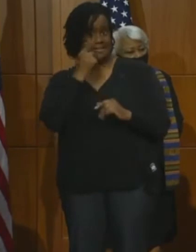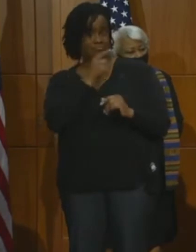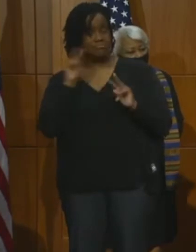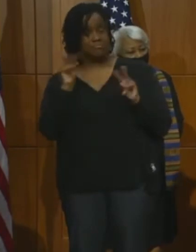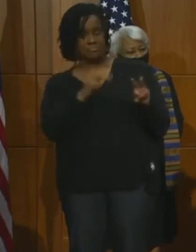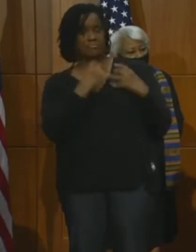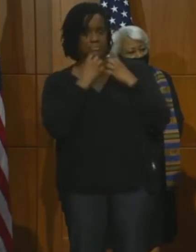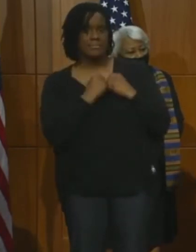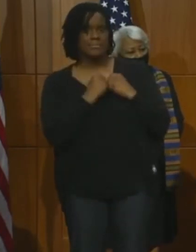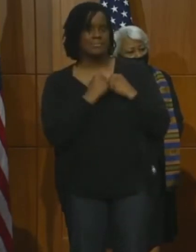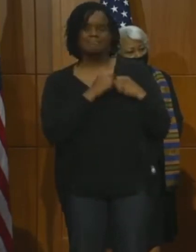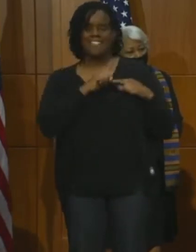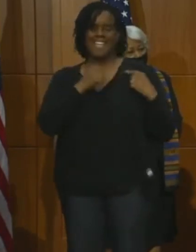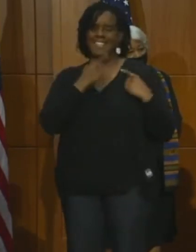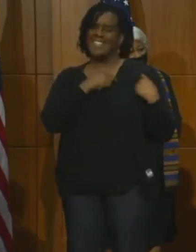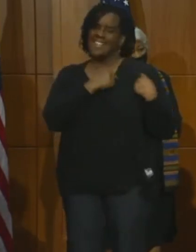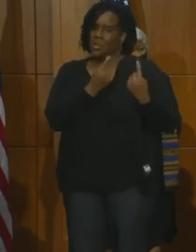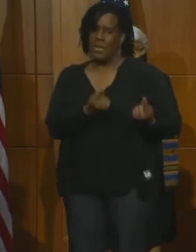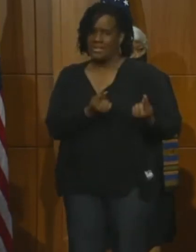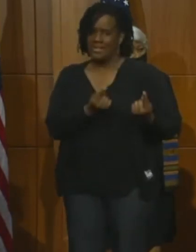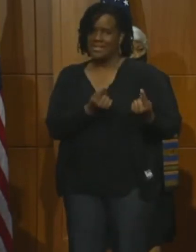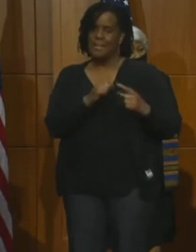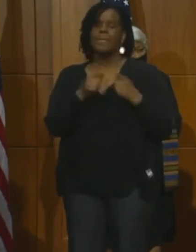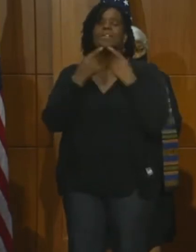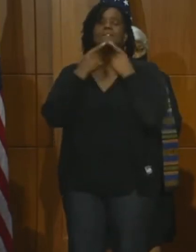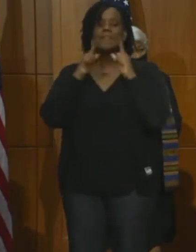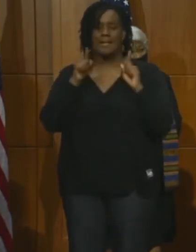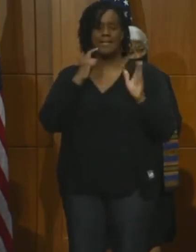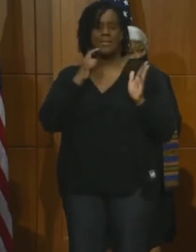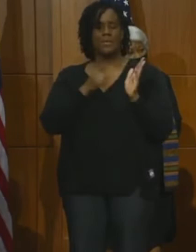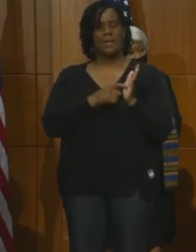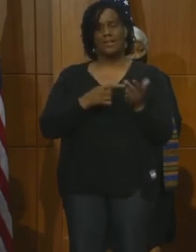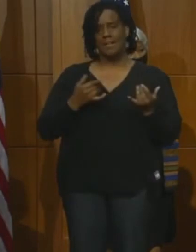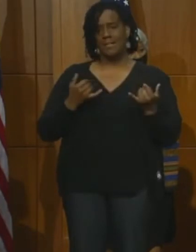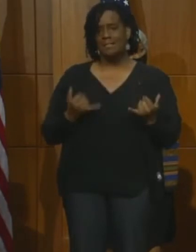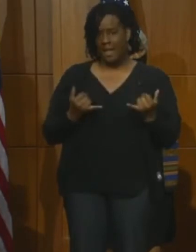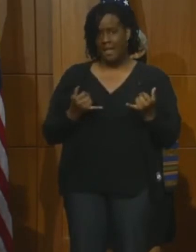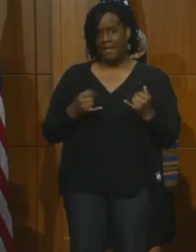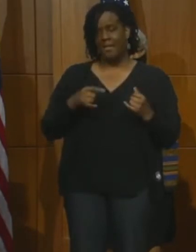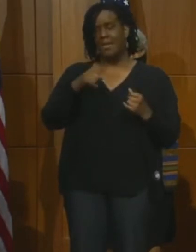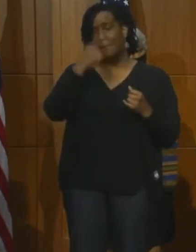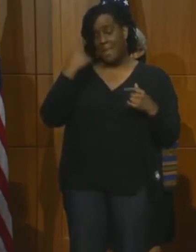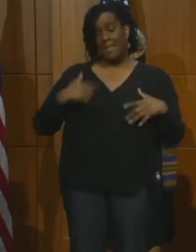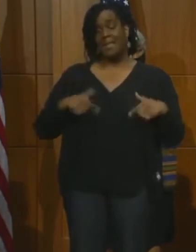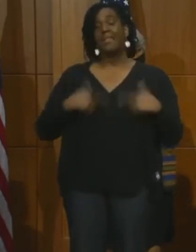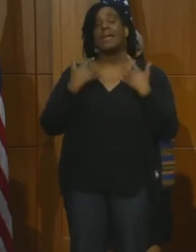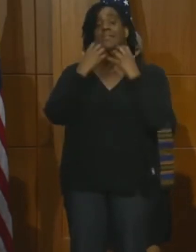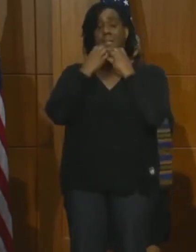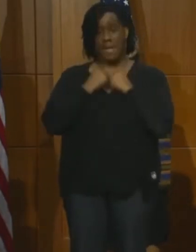I can't say that it always has, but finally we recognize that black lives absolutely